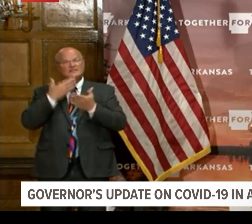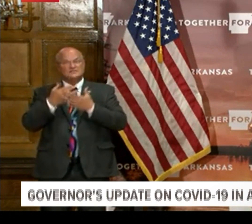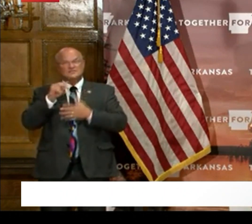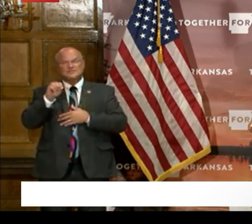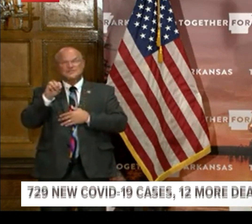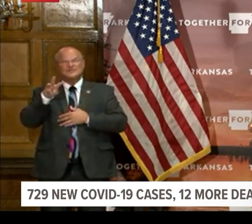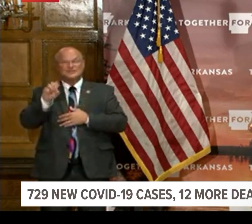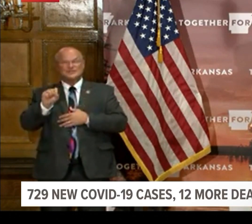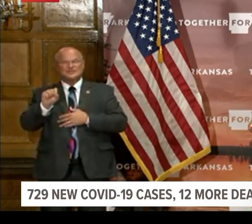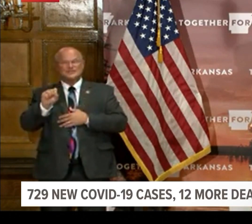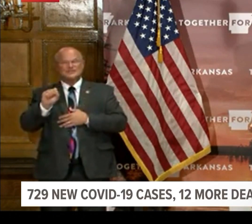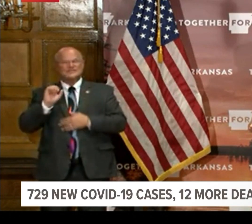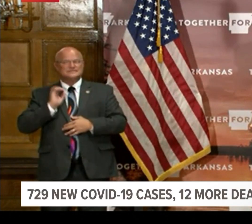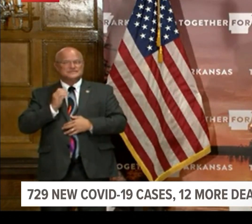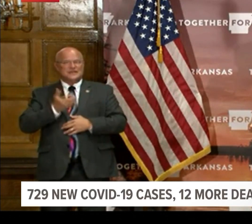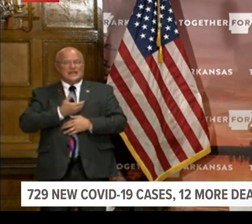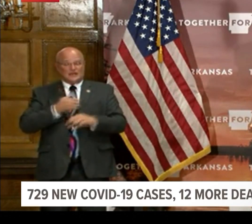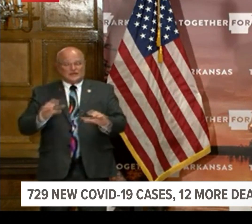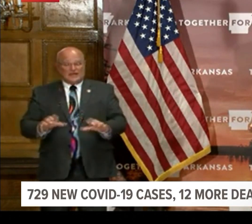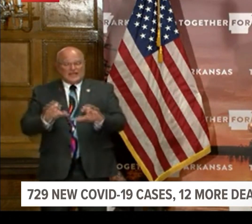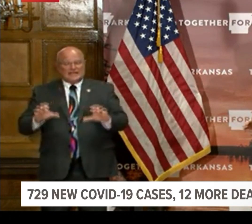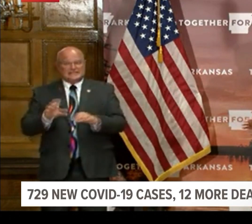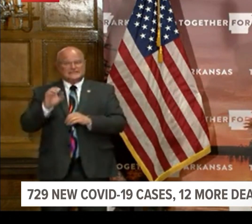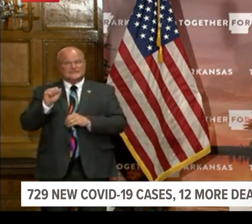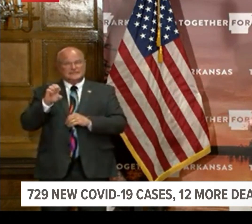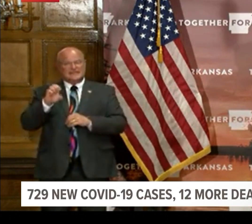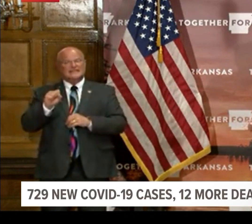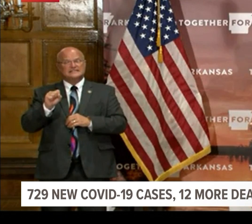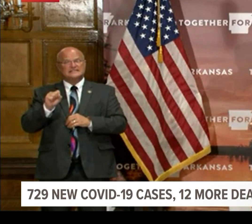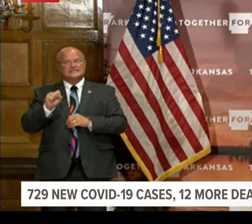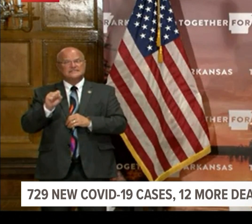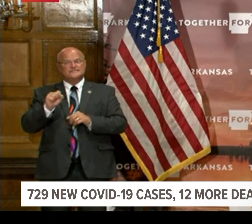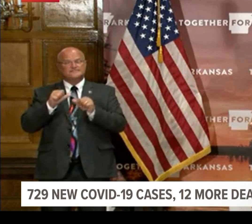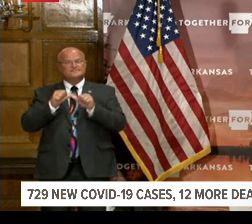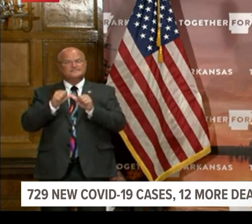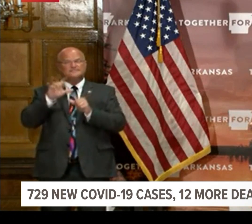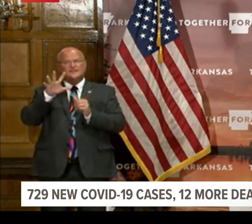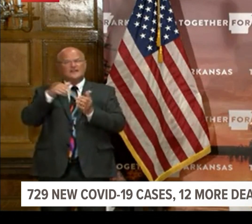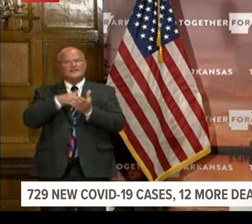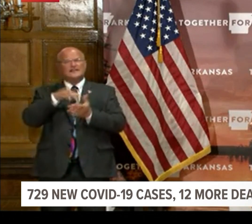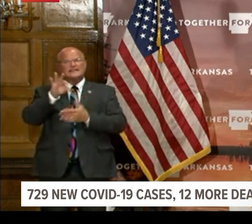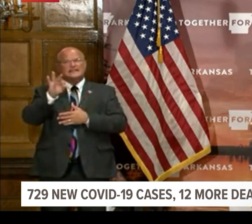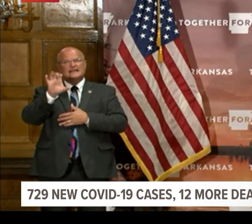news. Our active cases are holding at